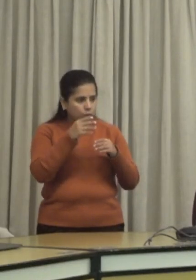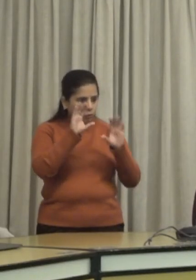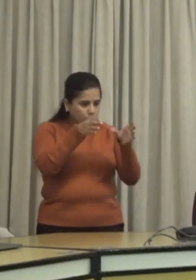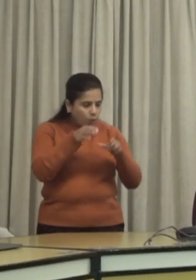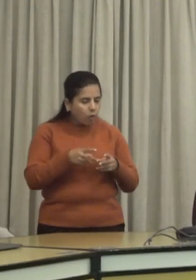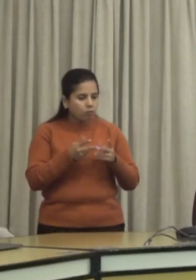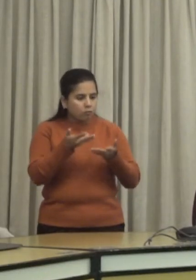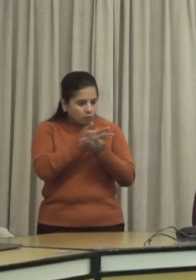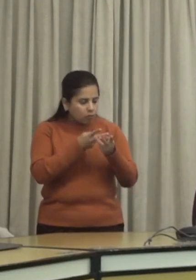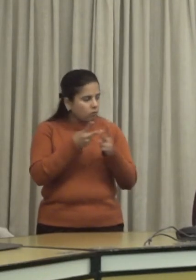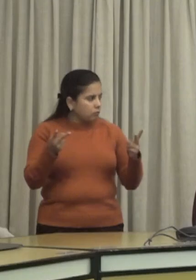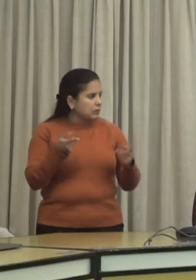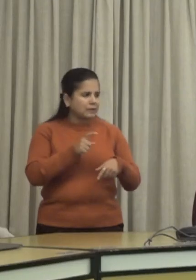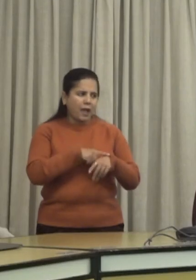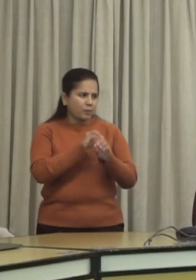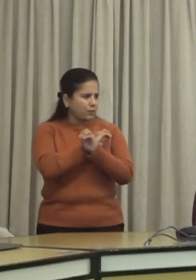all these